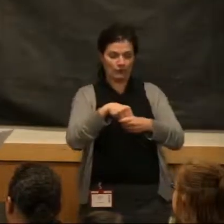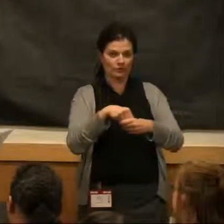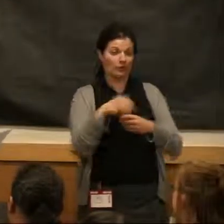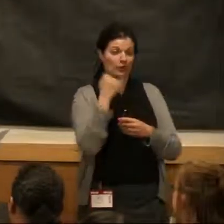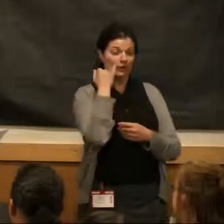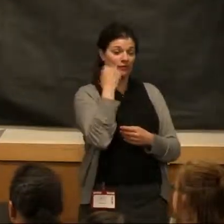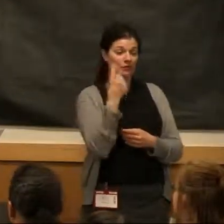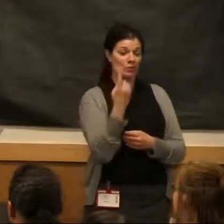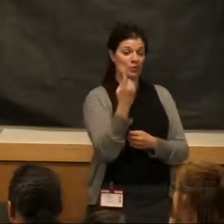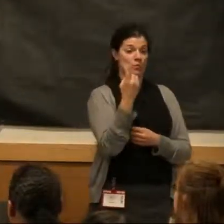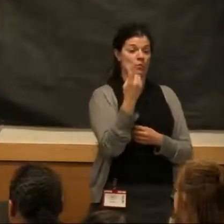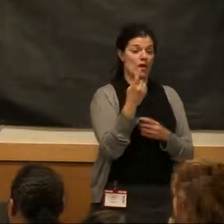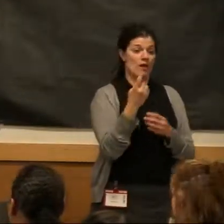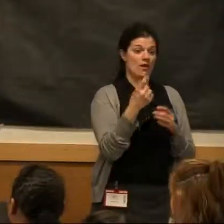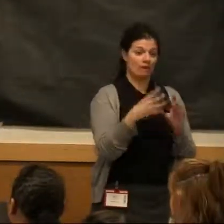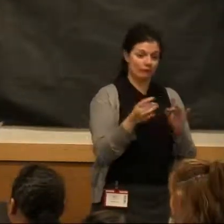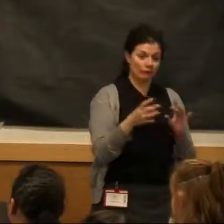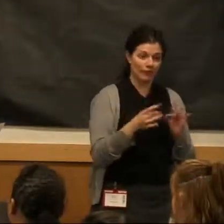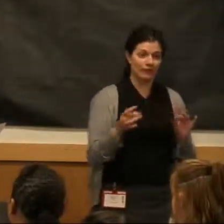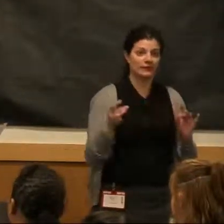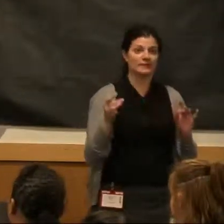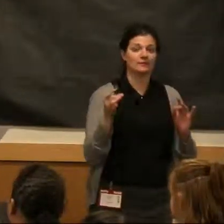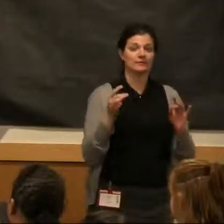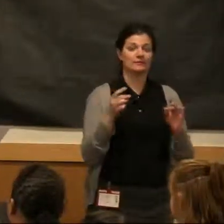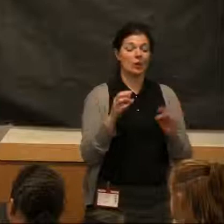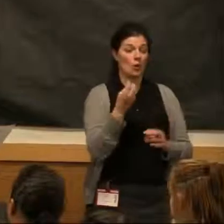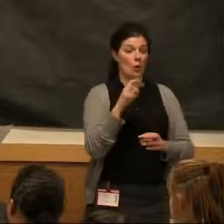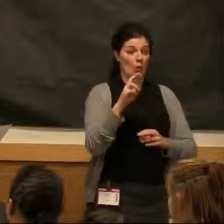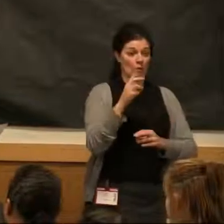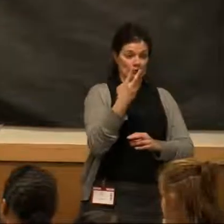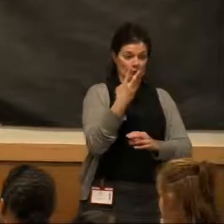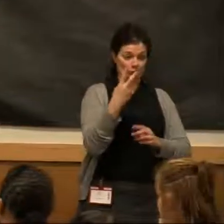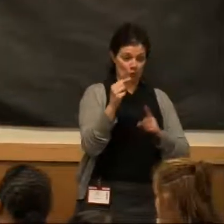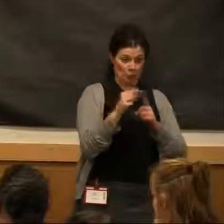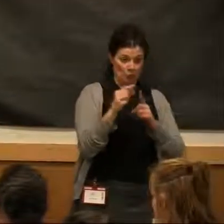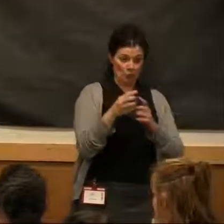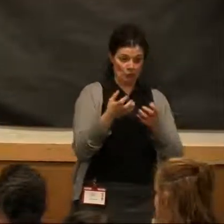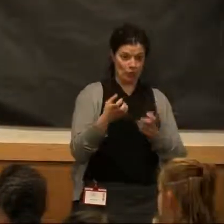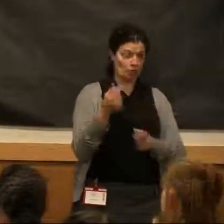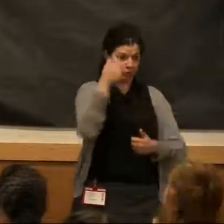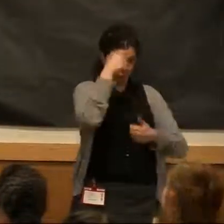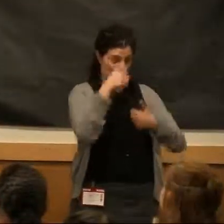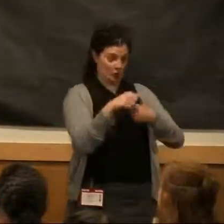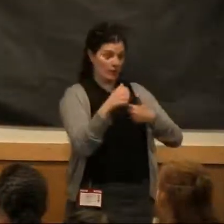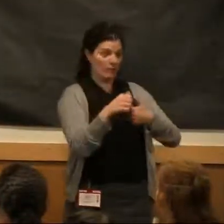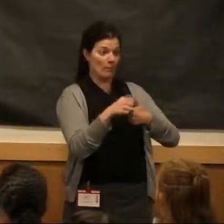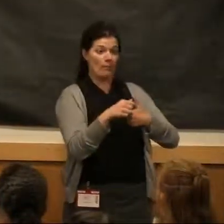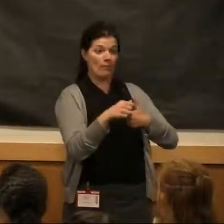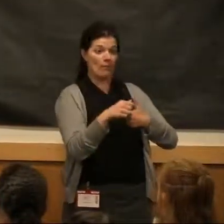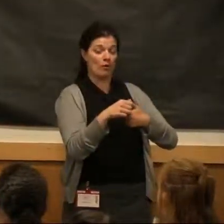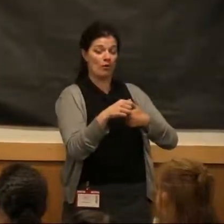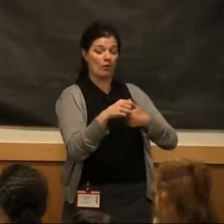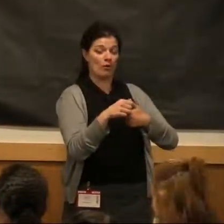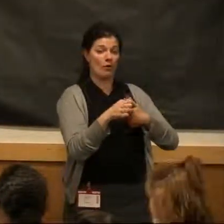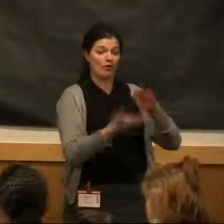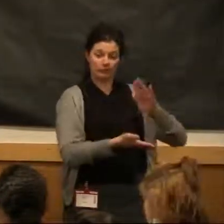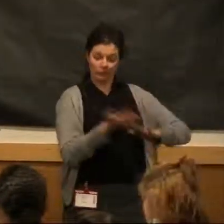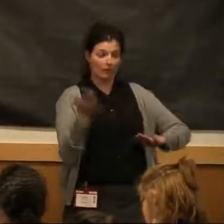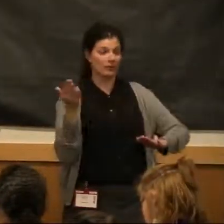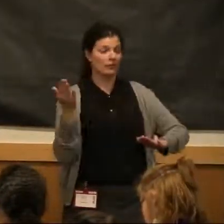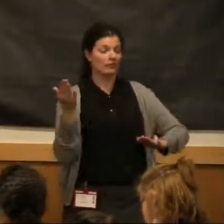there's one phrase or if there are two words that I want you all to remember after you walk out of here, it's those two